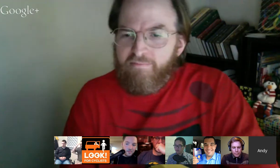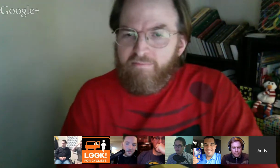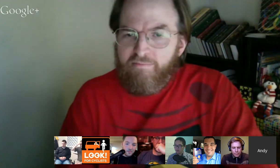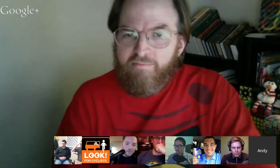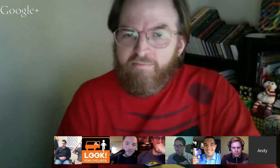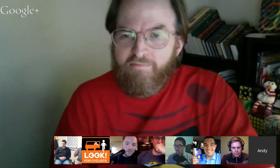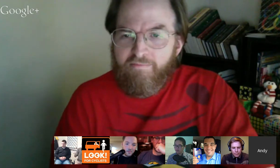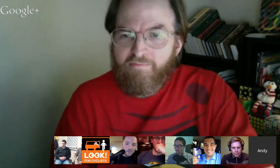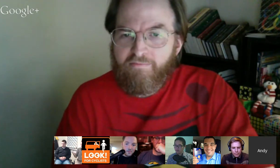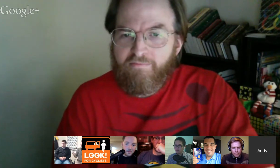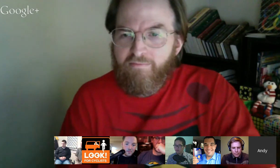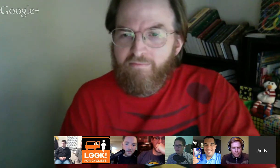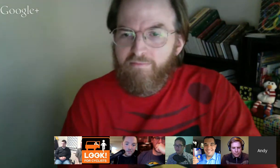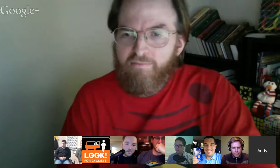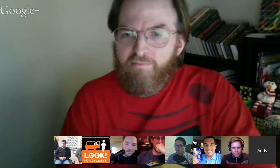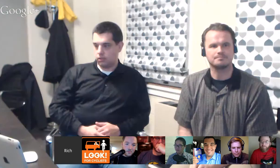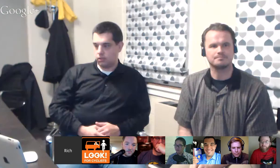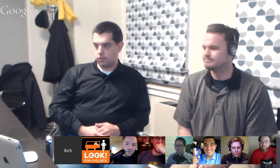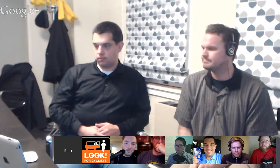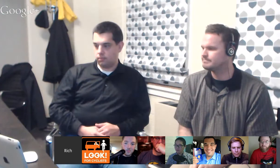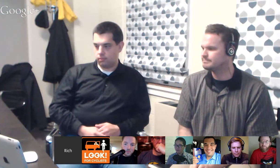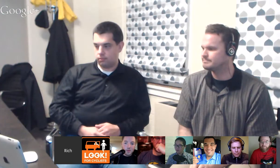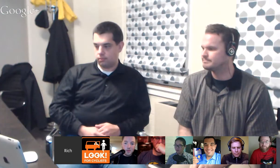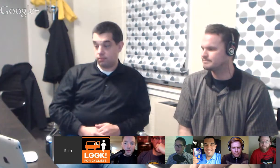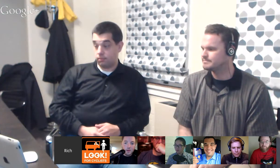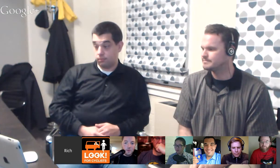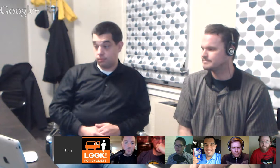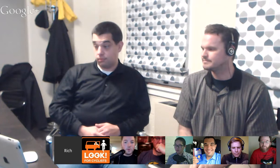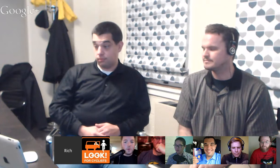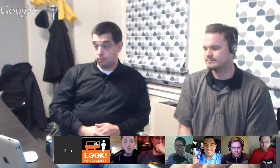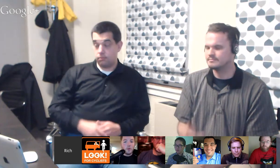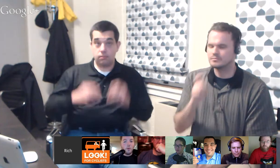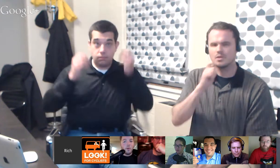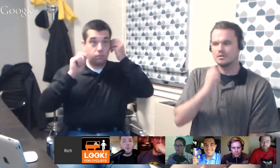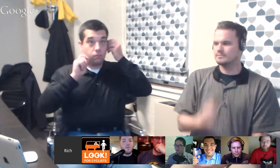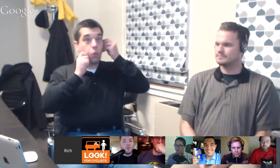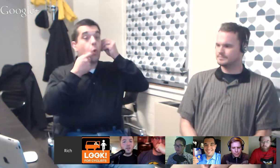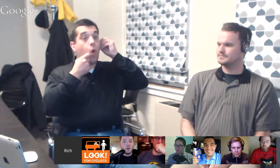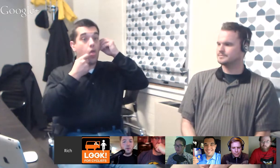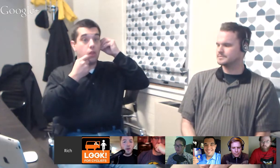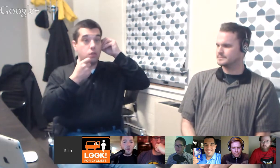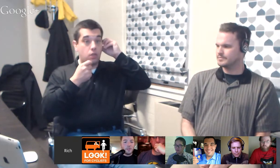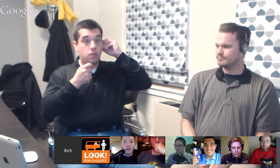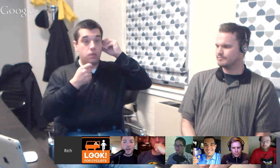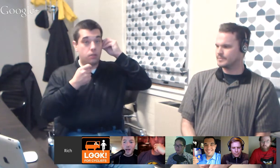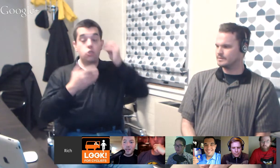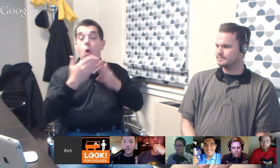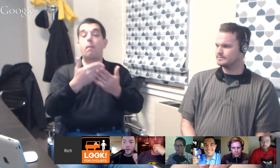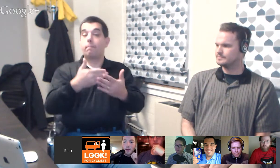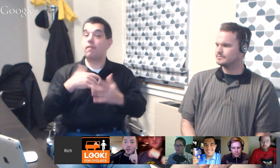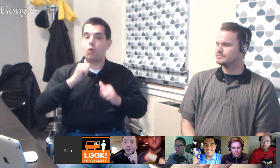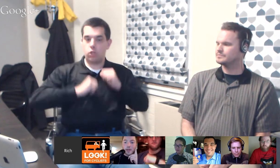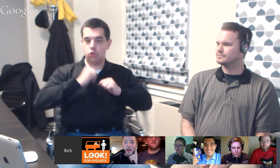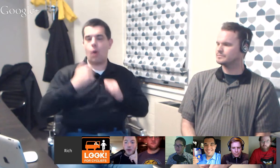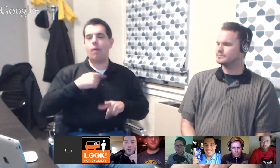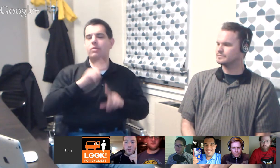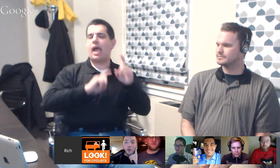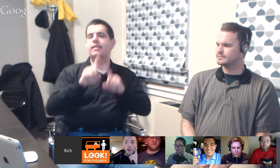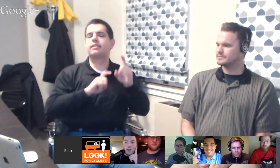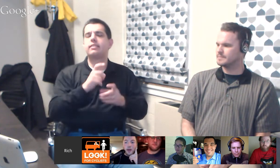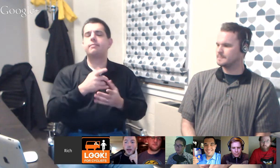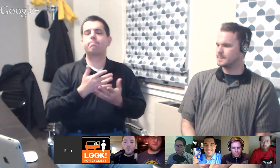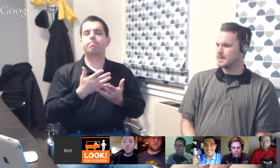hearing, but I move along in the world. Cool. So before the show, I was asking about